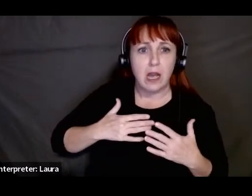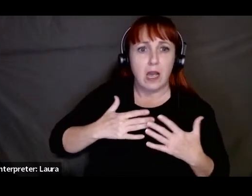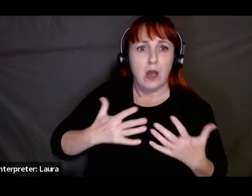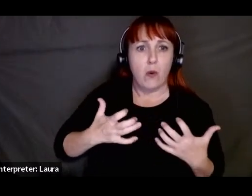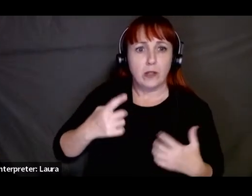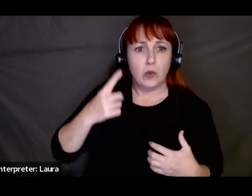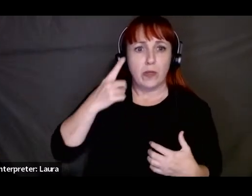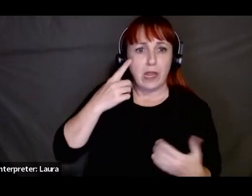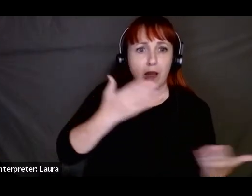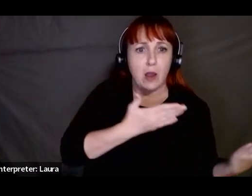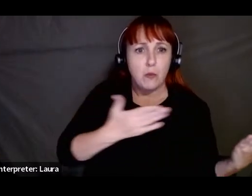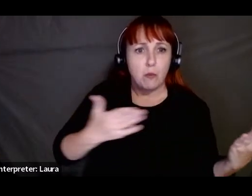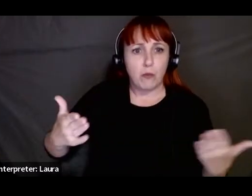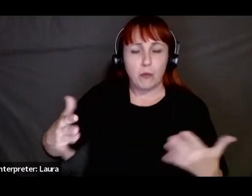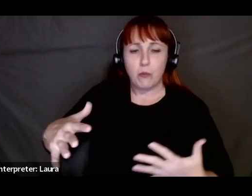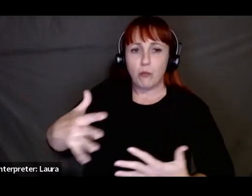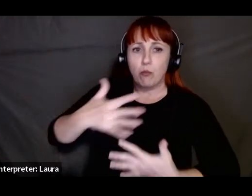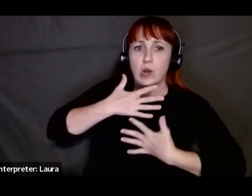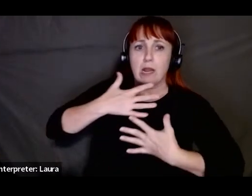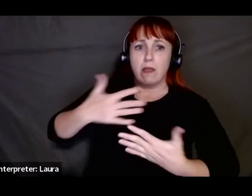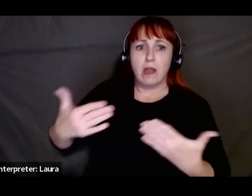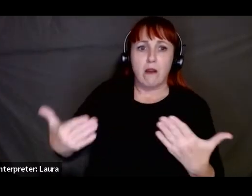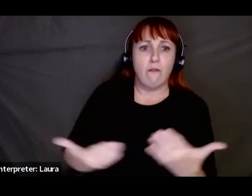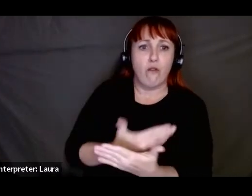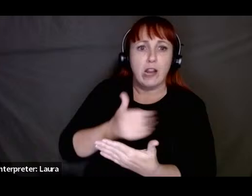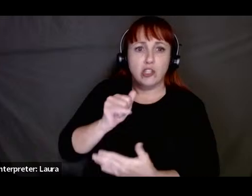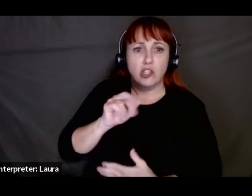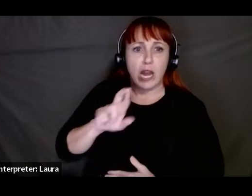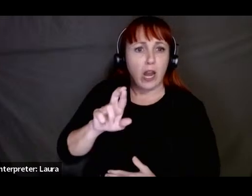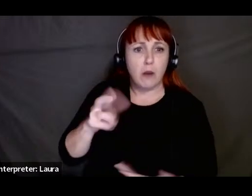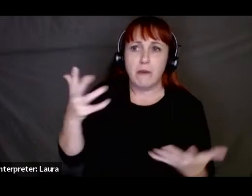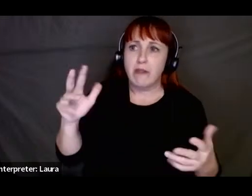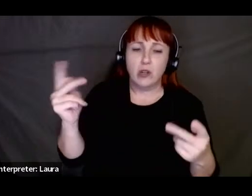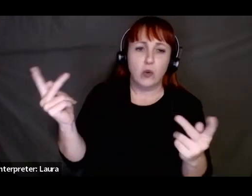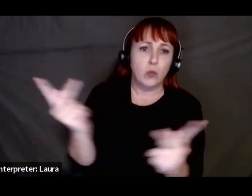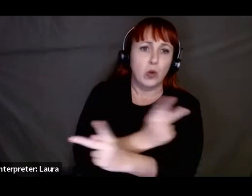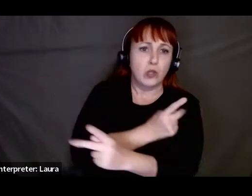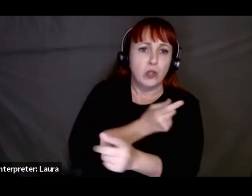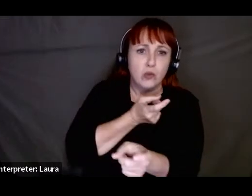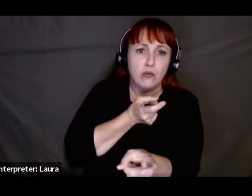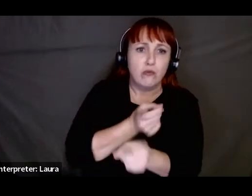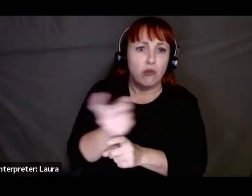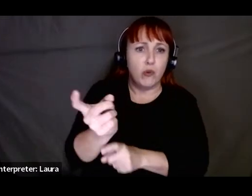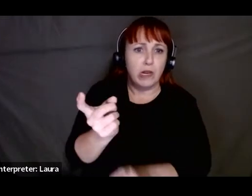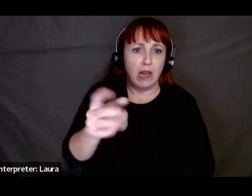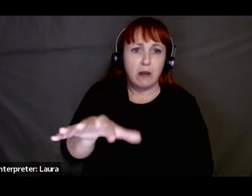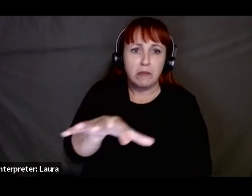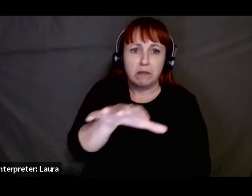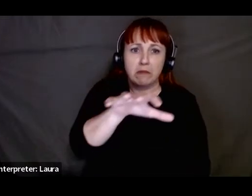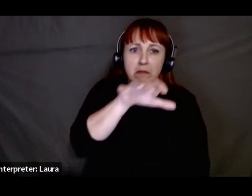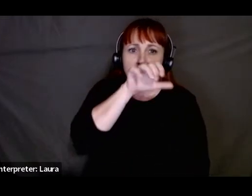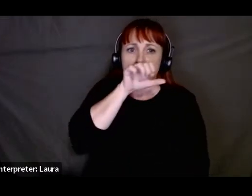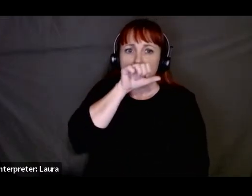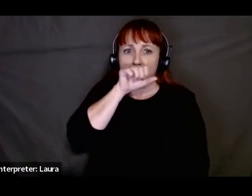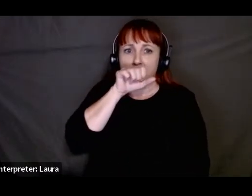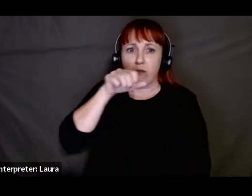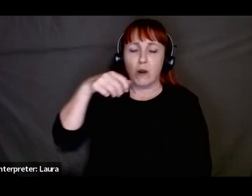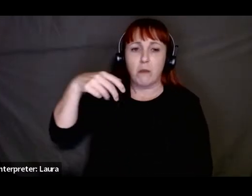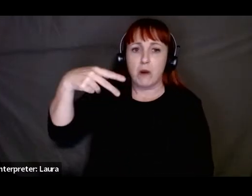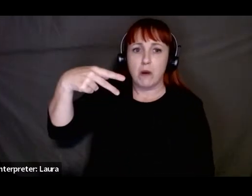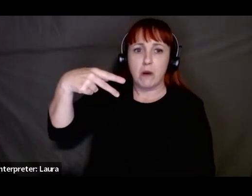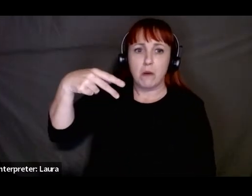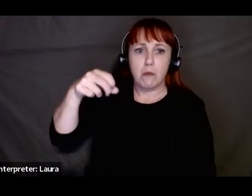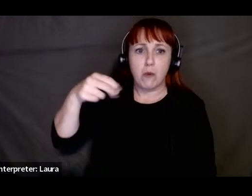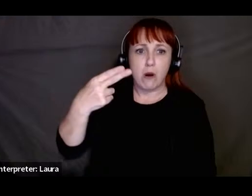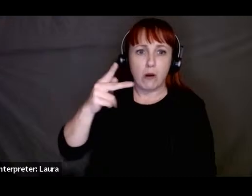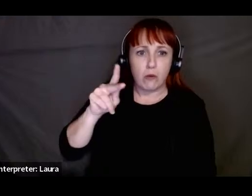fresh air. But now that I have worked this area, I literally see the dust from Pōhakuloa, not